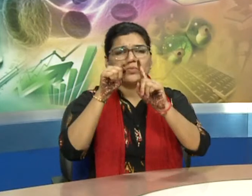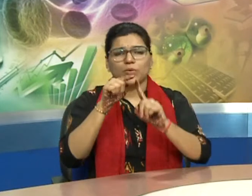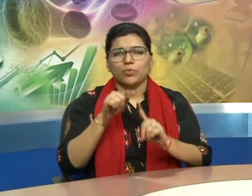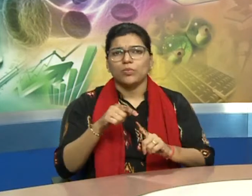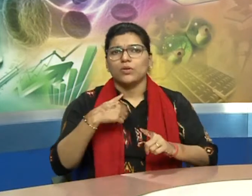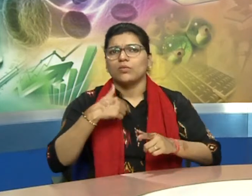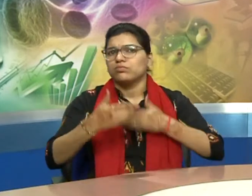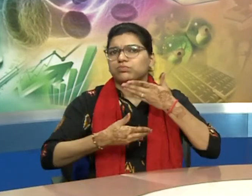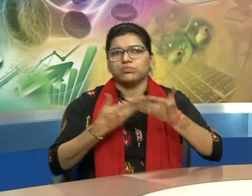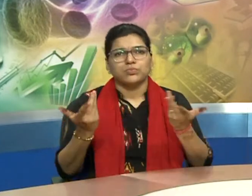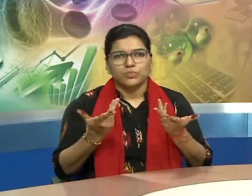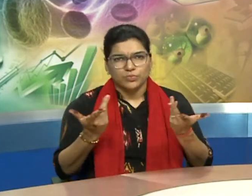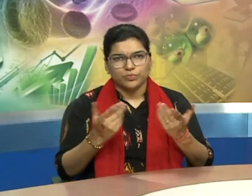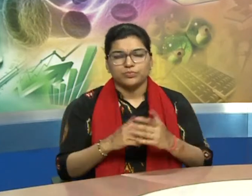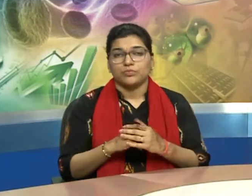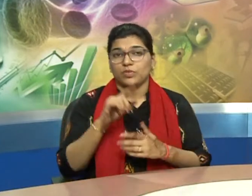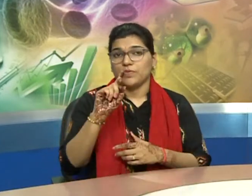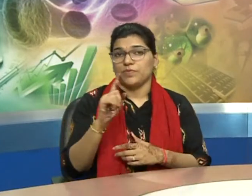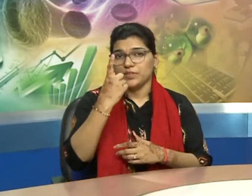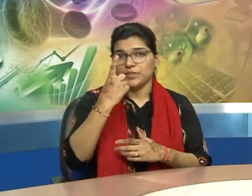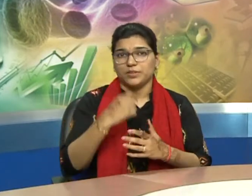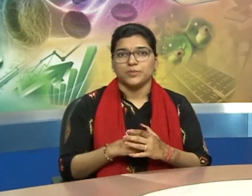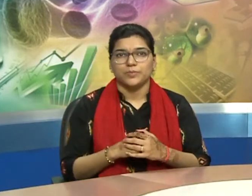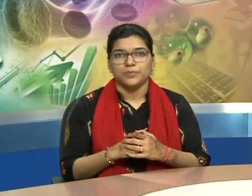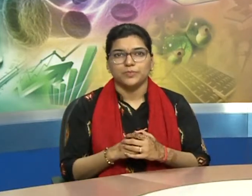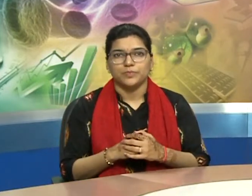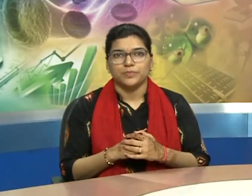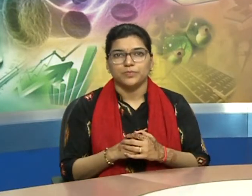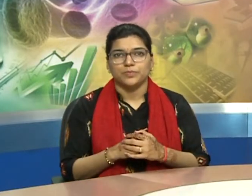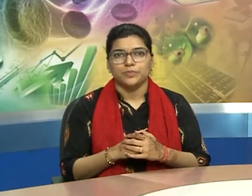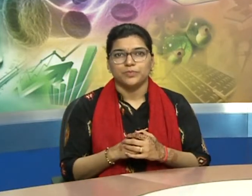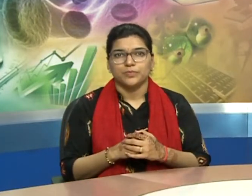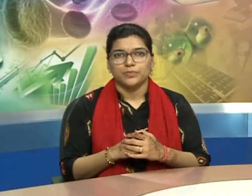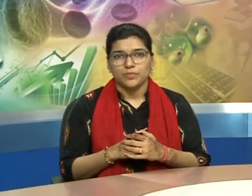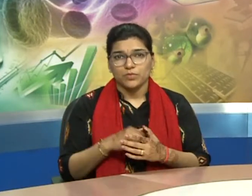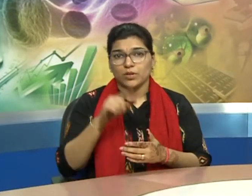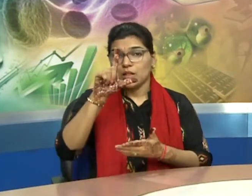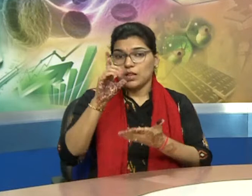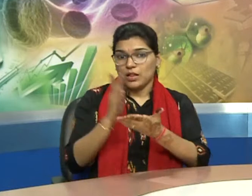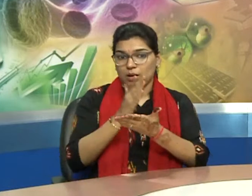Now let us discuss the objectives of this video.